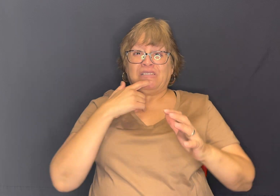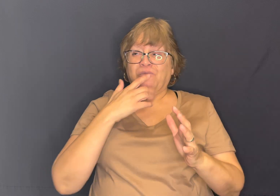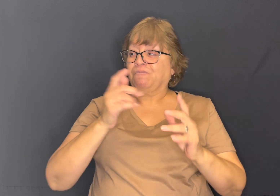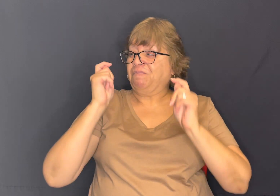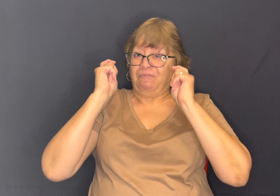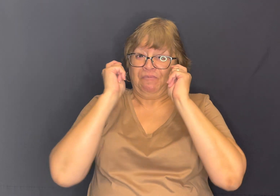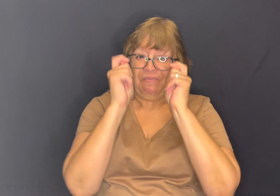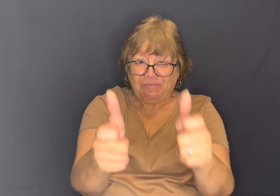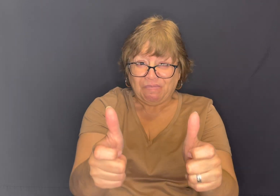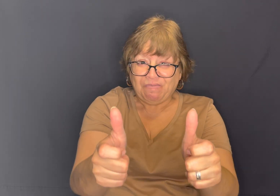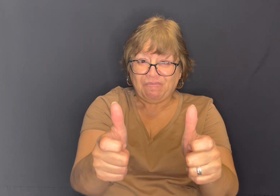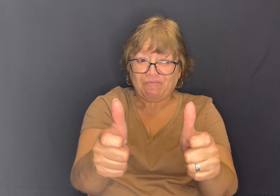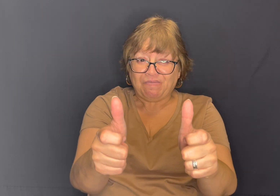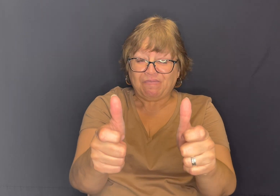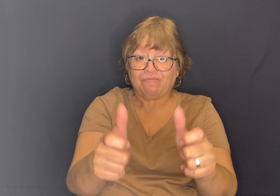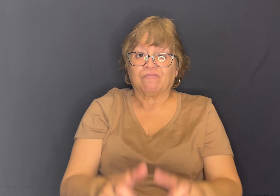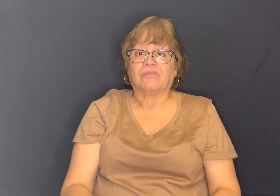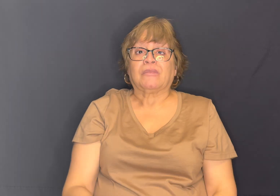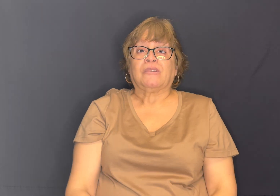Fast, fast.